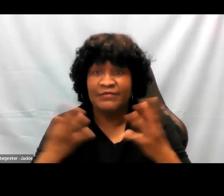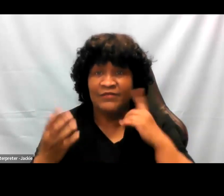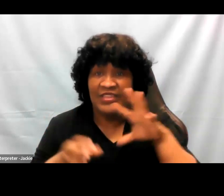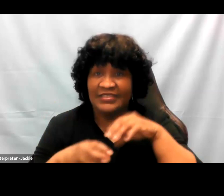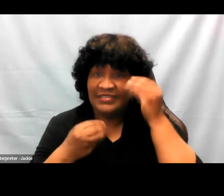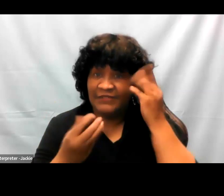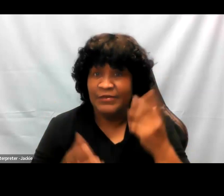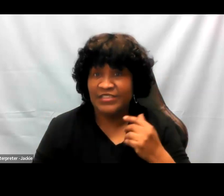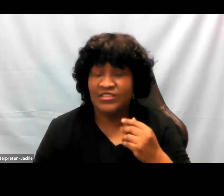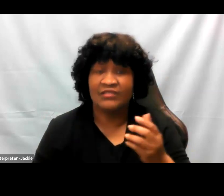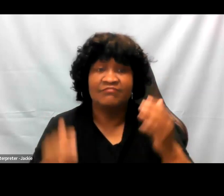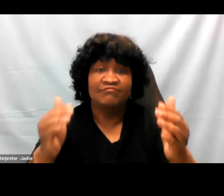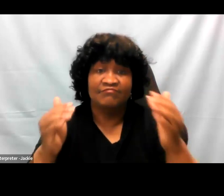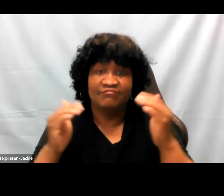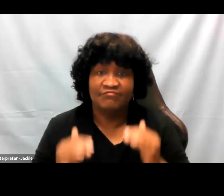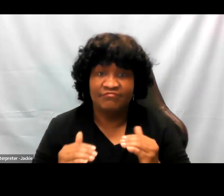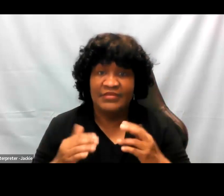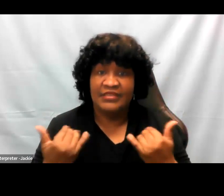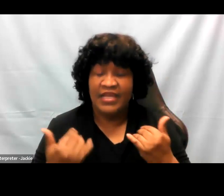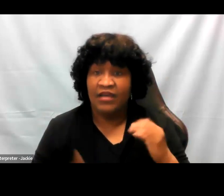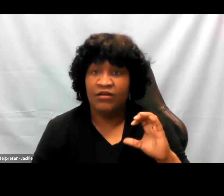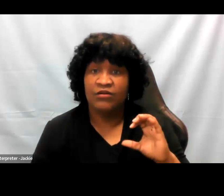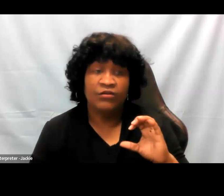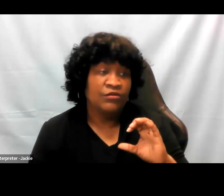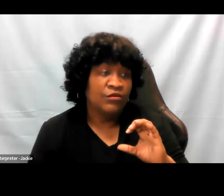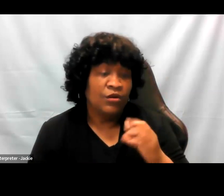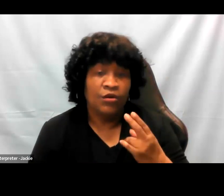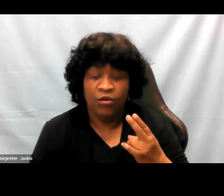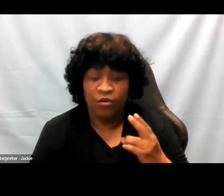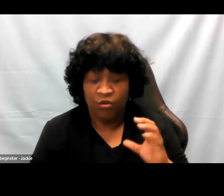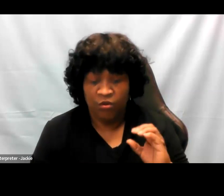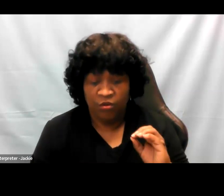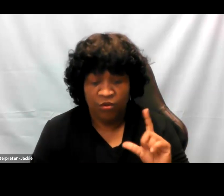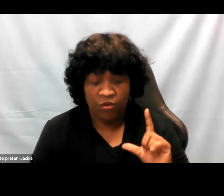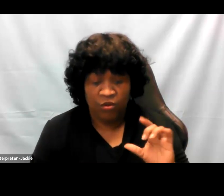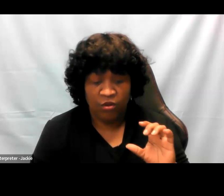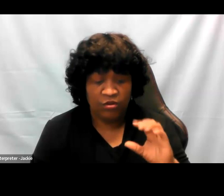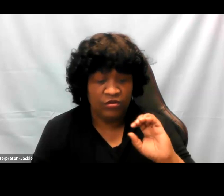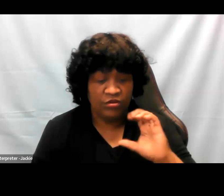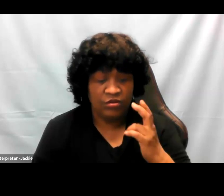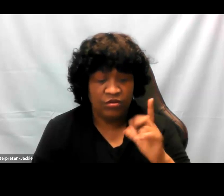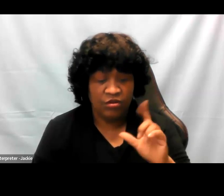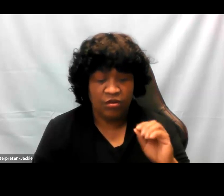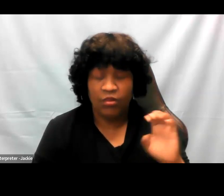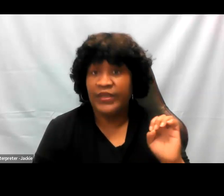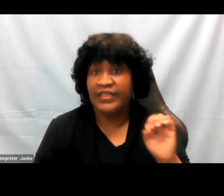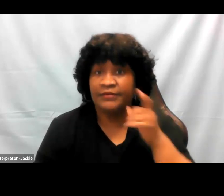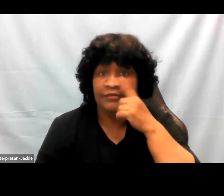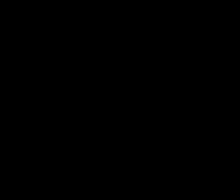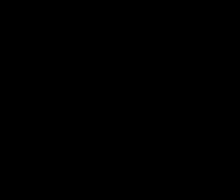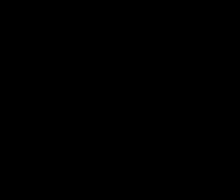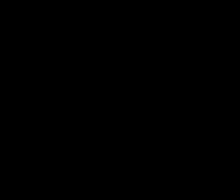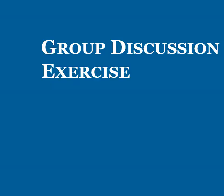information. And now, Chloe, would you mind putting those slides back up on the screen and advancing to the one that says root cause